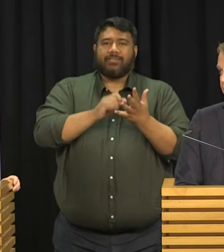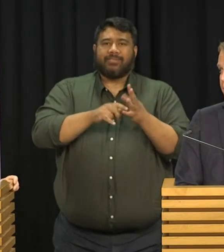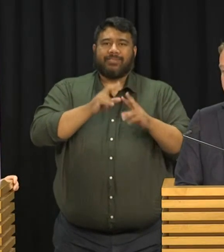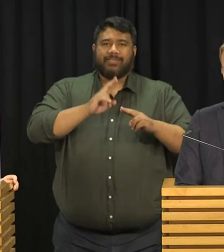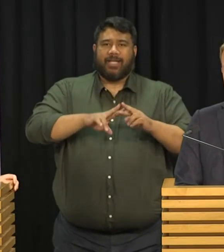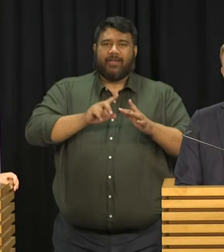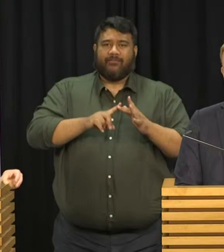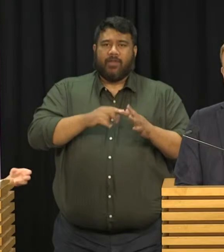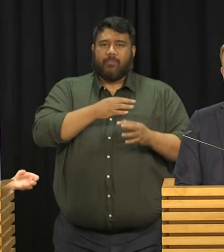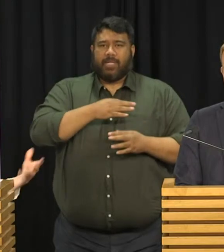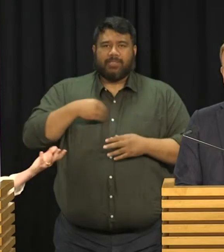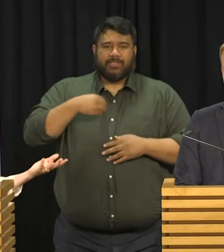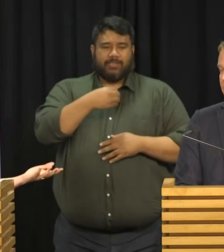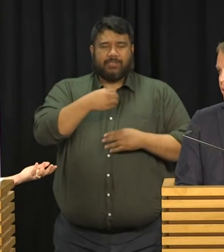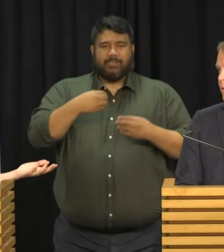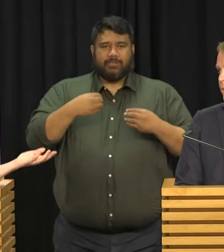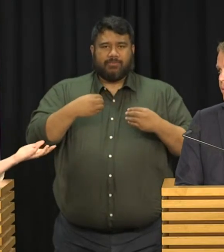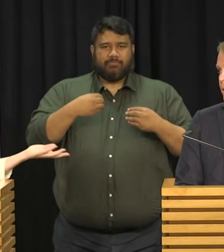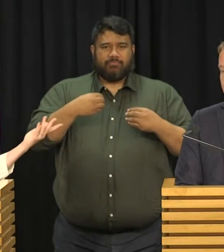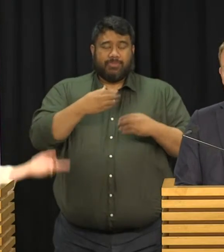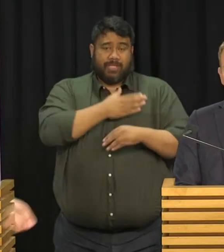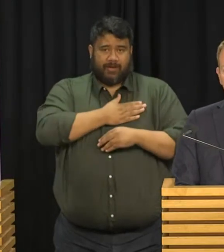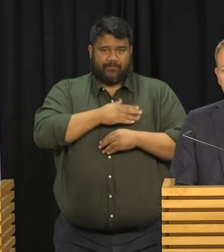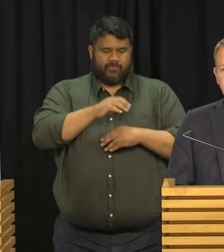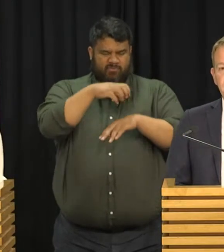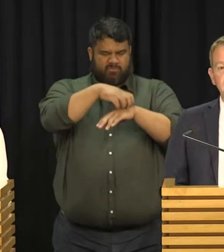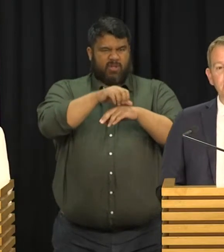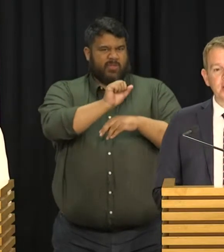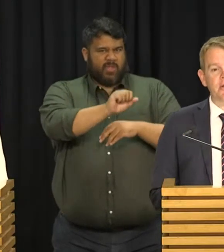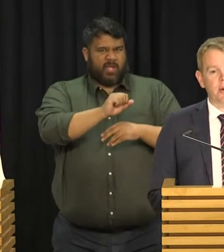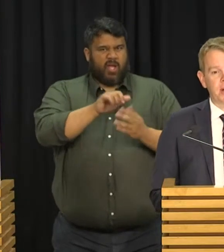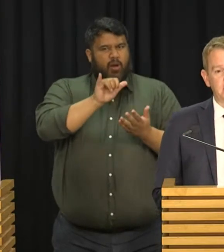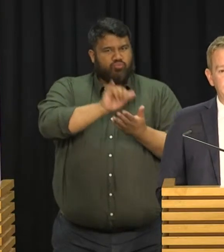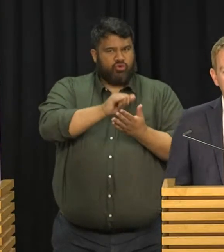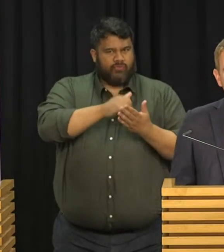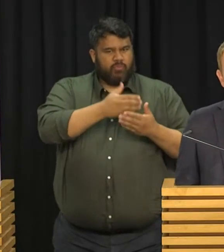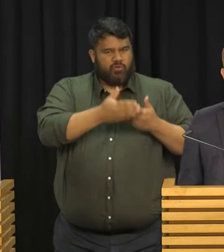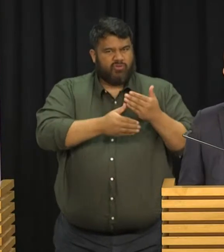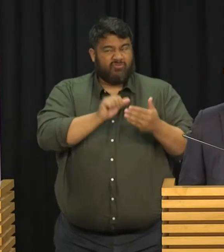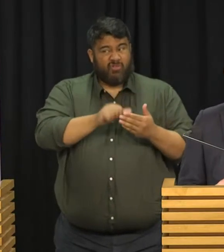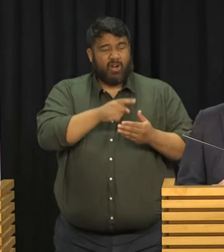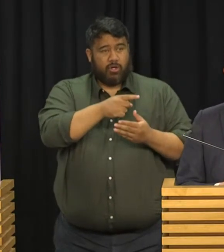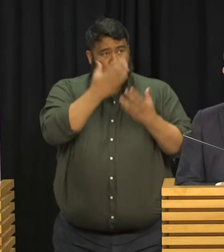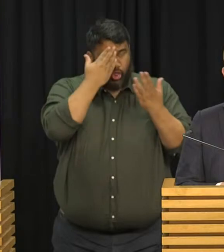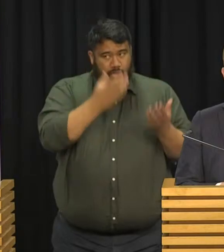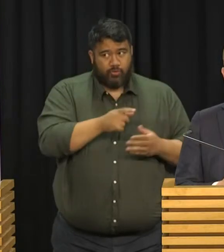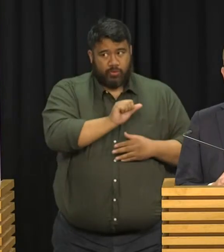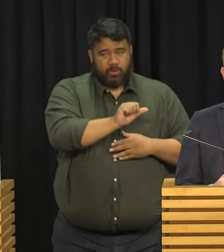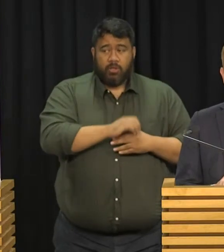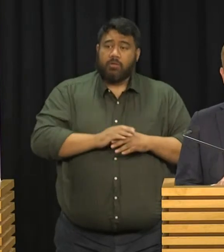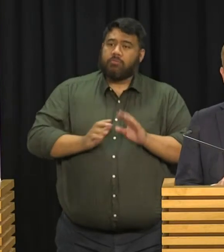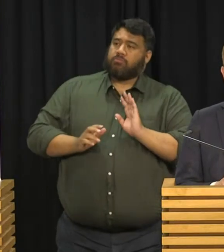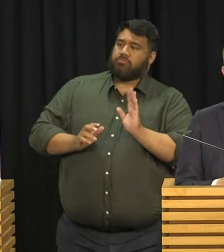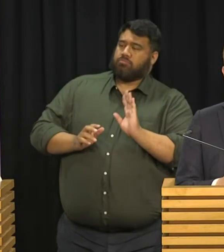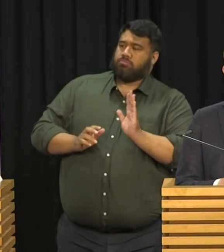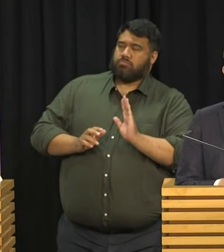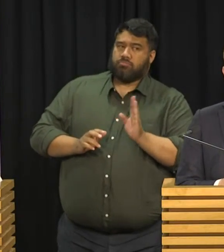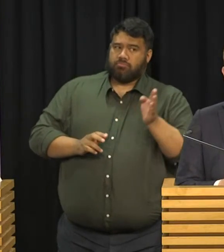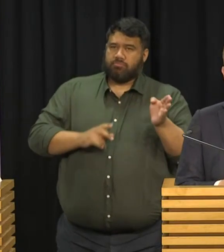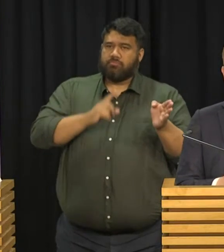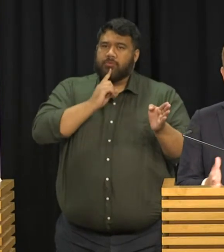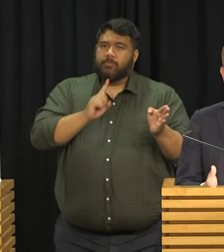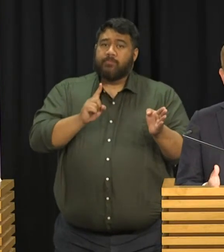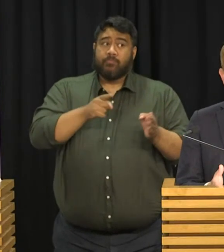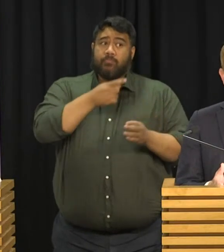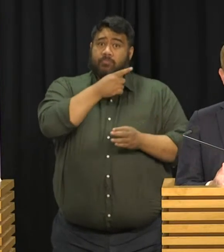to other countries? No, it's not at all. It just has the added advantage. Look, I've been getting regular updates from MedSafe. The feedback I've had is that